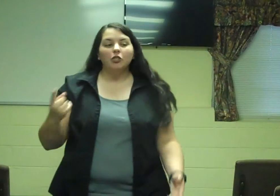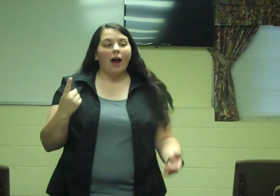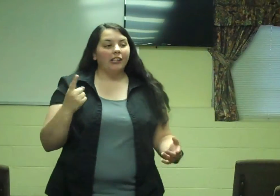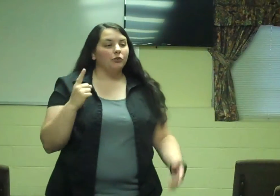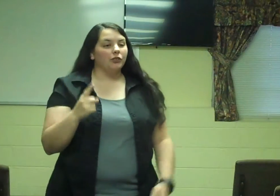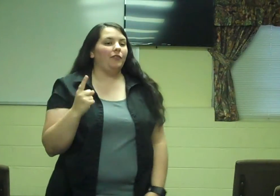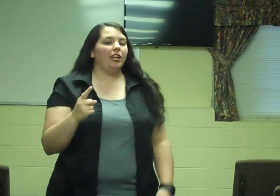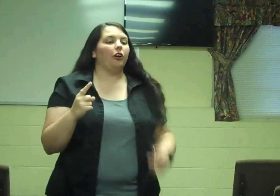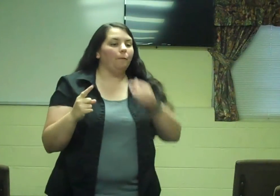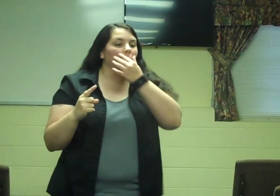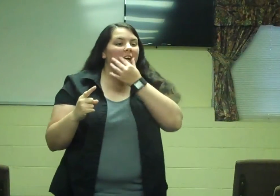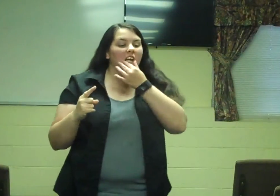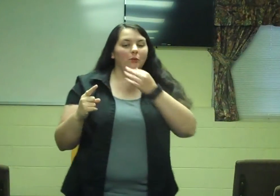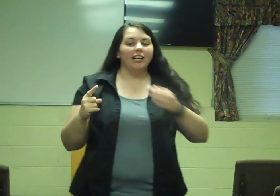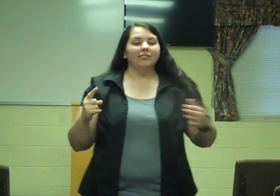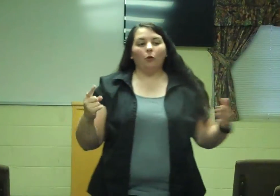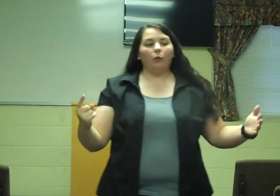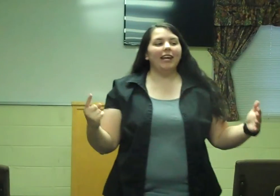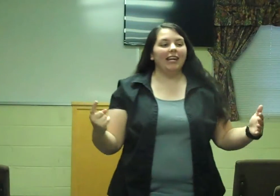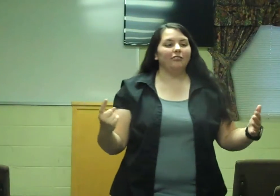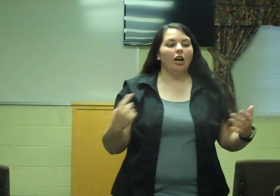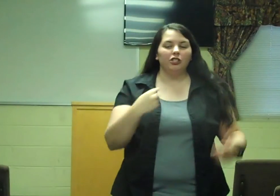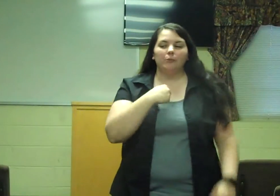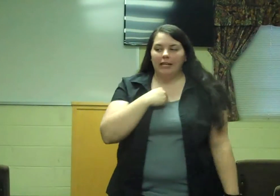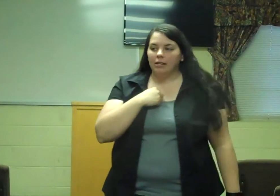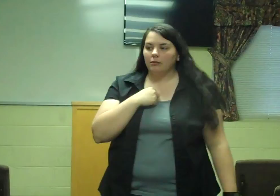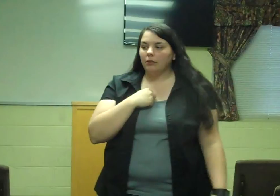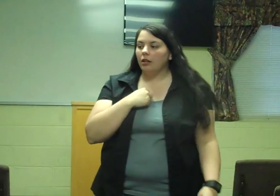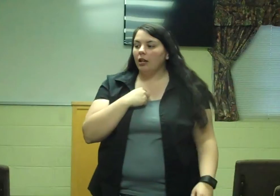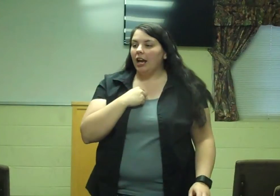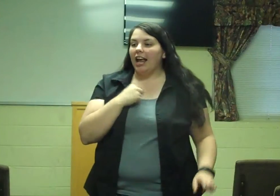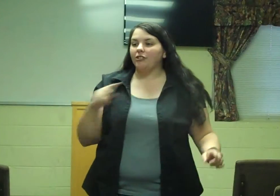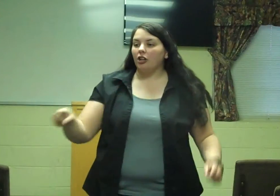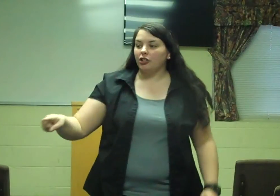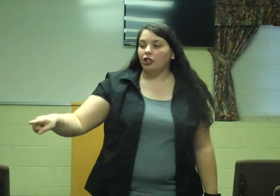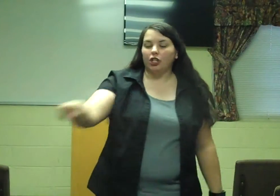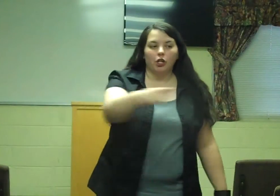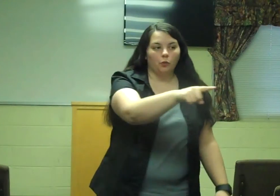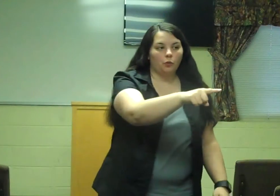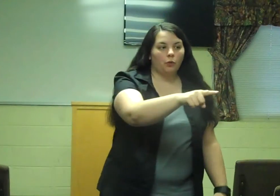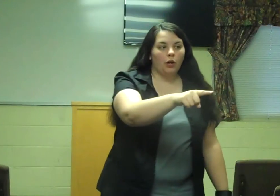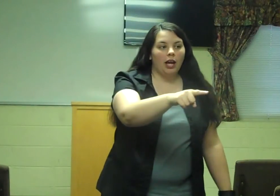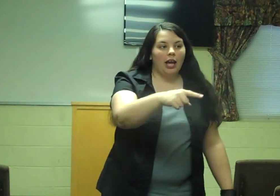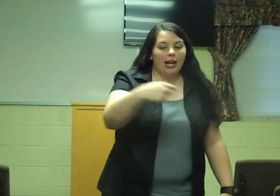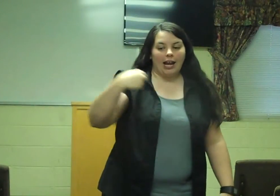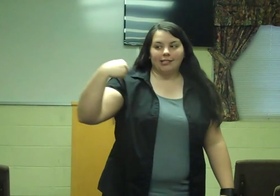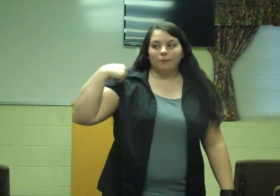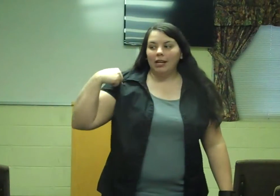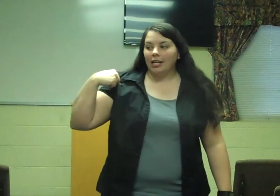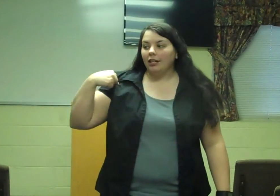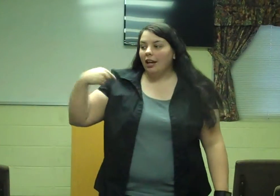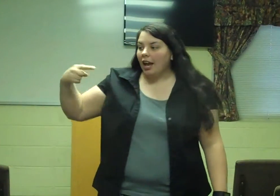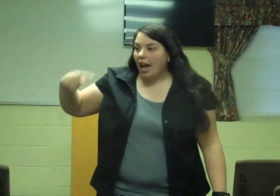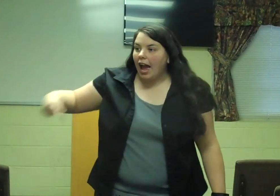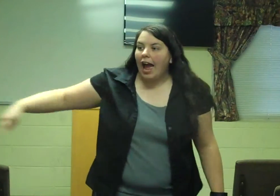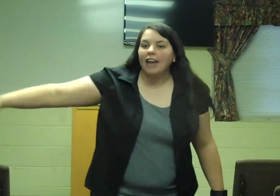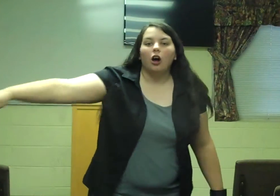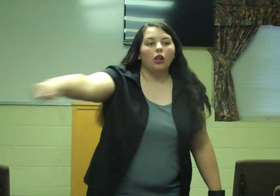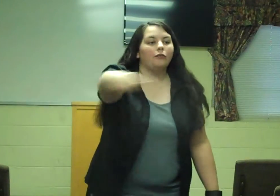reason why I use the finger, is because we is not just me, and it's not just you. It's me and all of